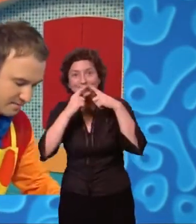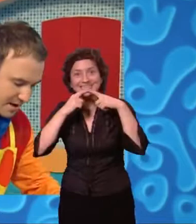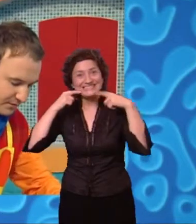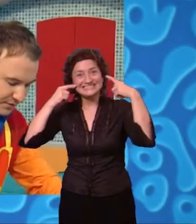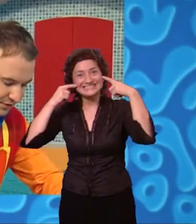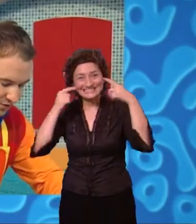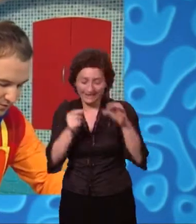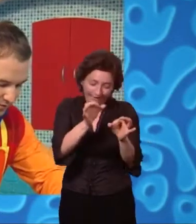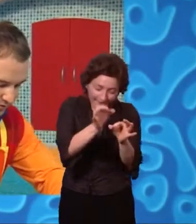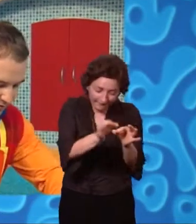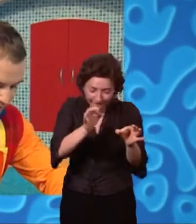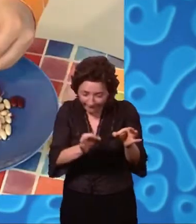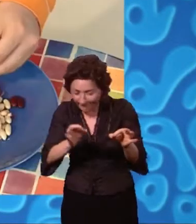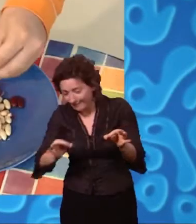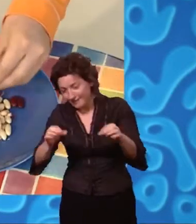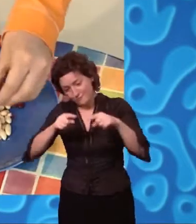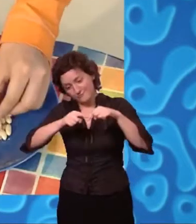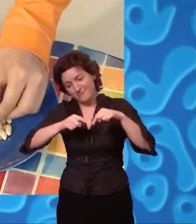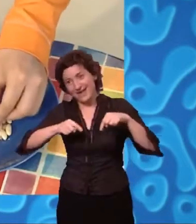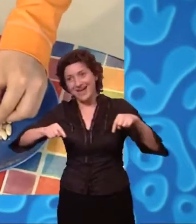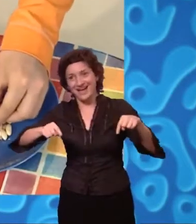A mouth for 2.